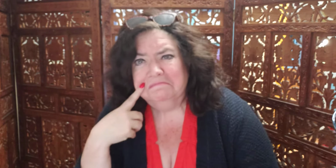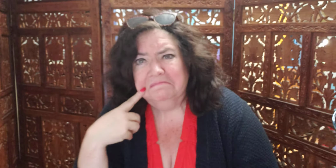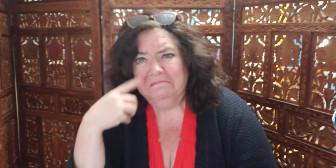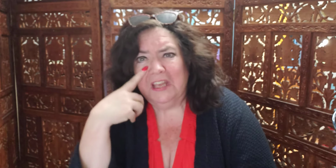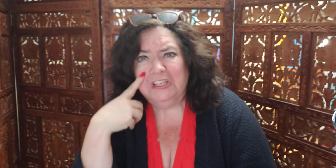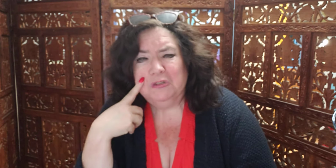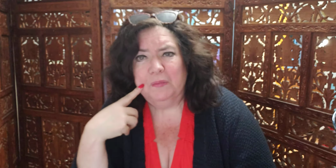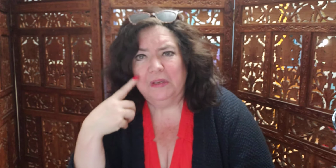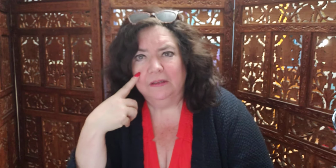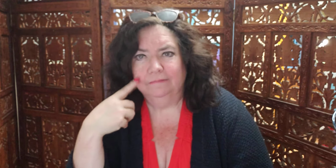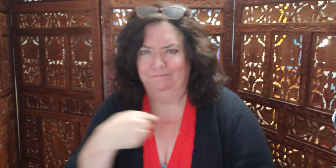and drippy.